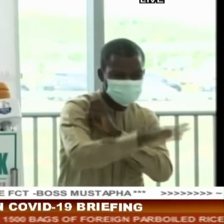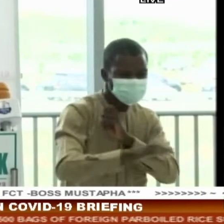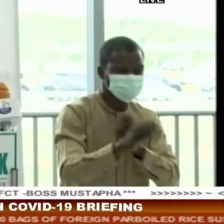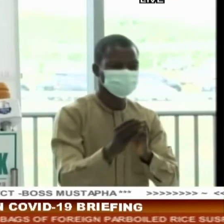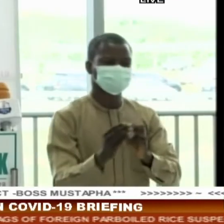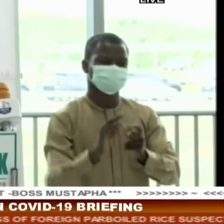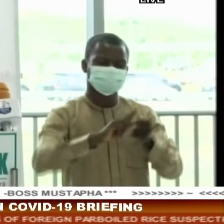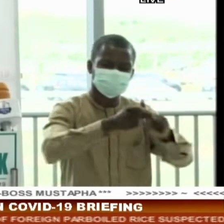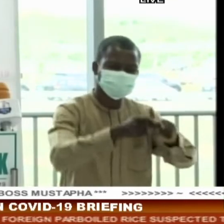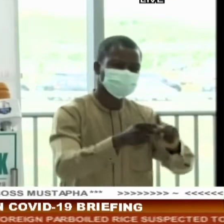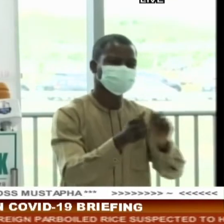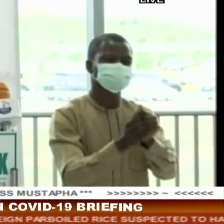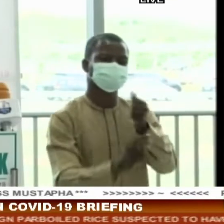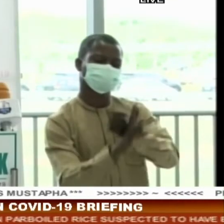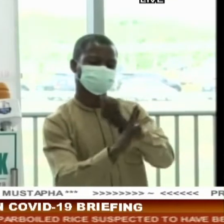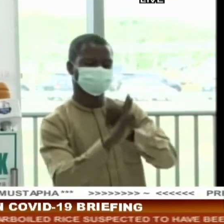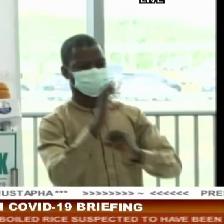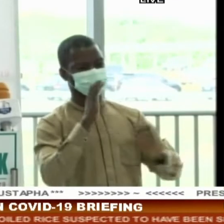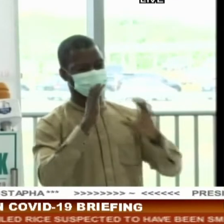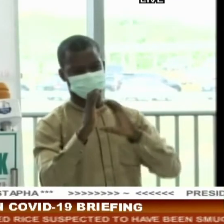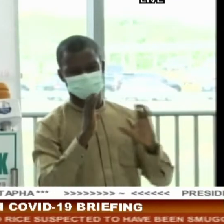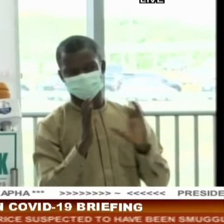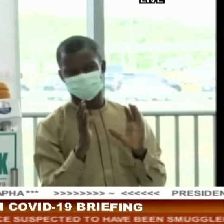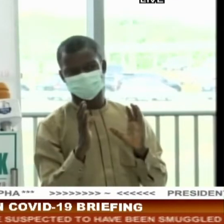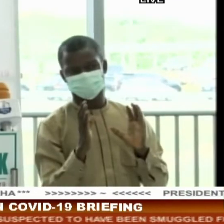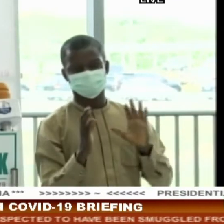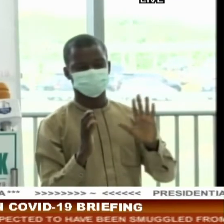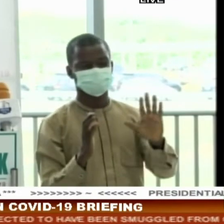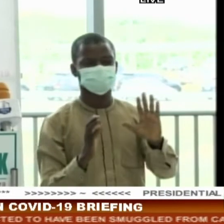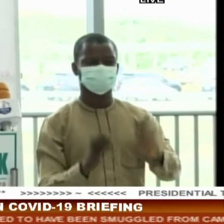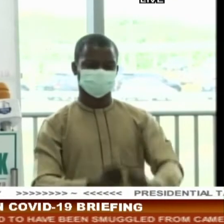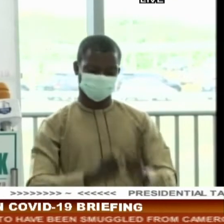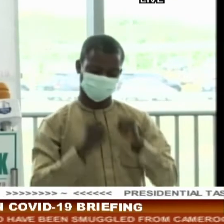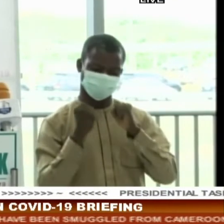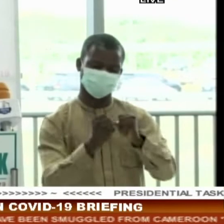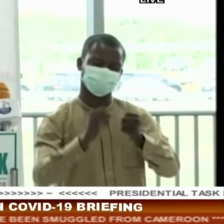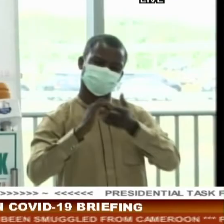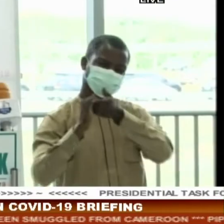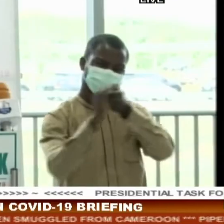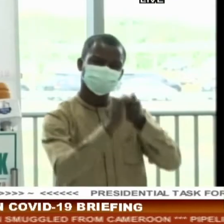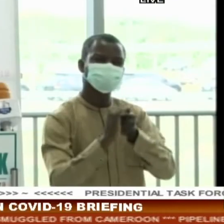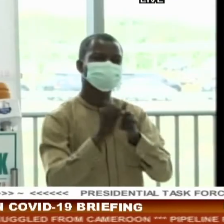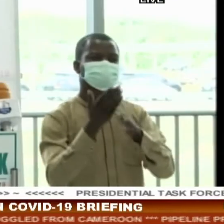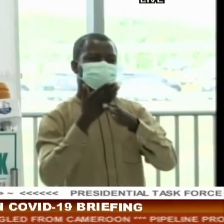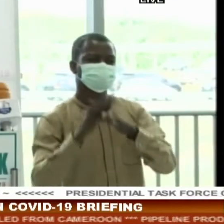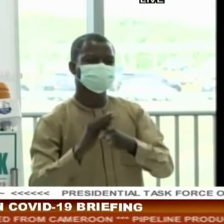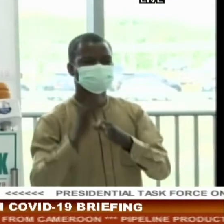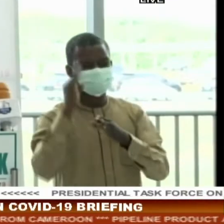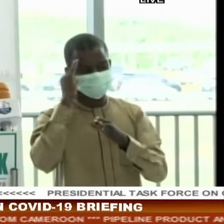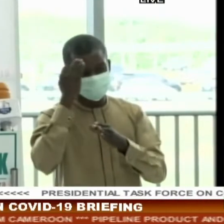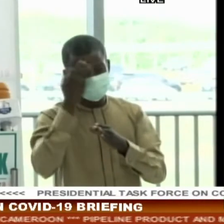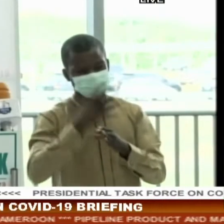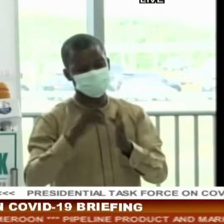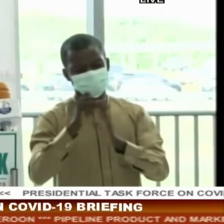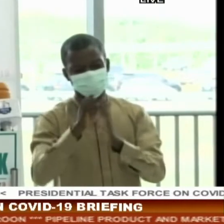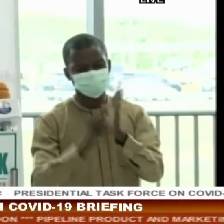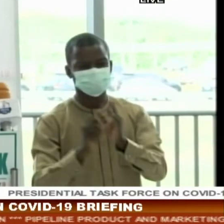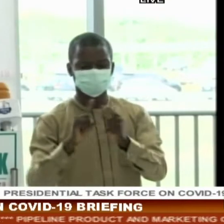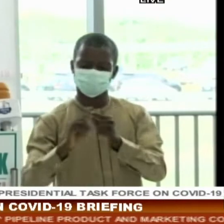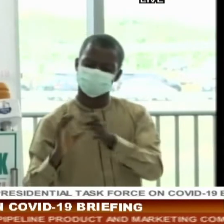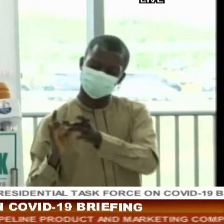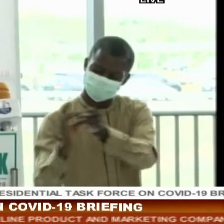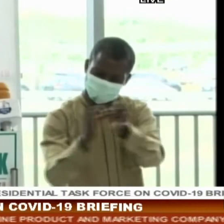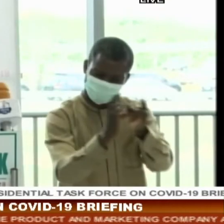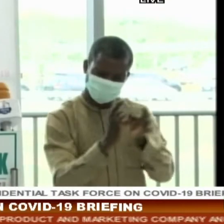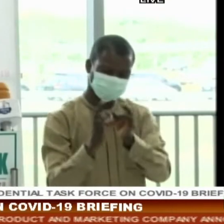communication. 5, strengthening the collaboration between the federal and state organs to harmonize the